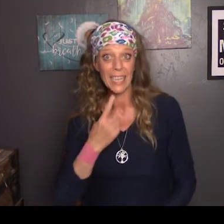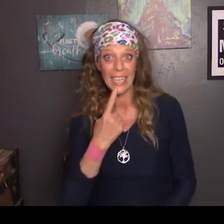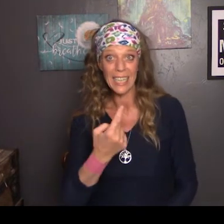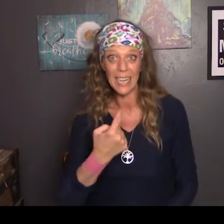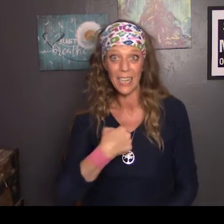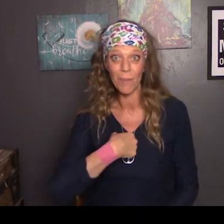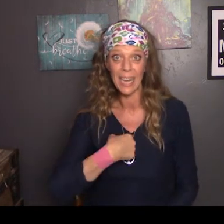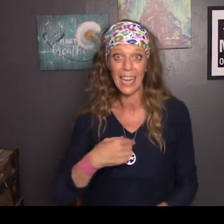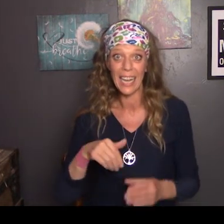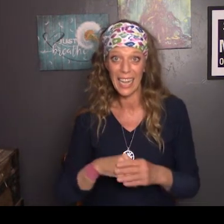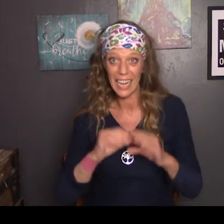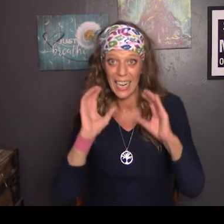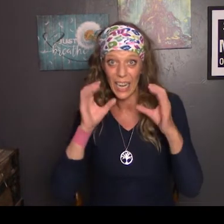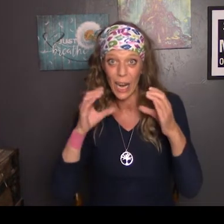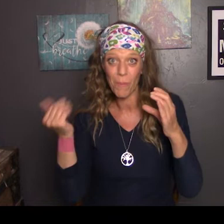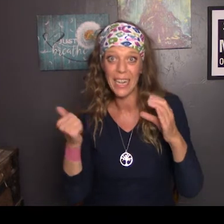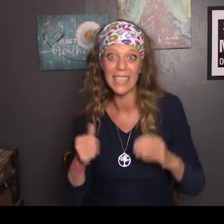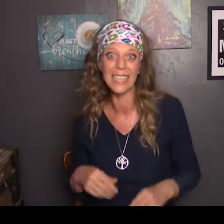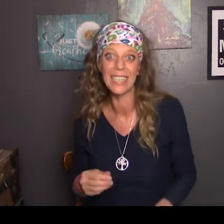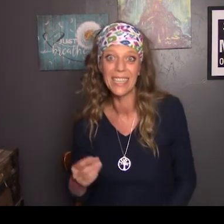Please tell me in comments.